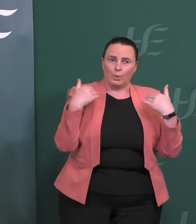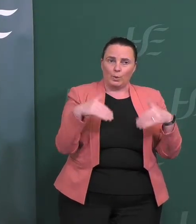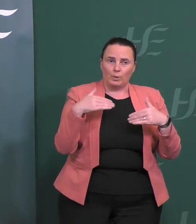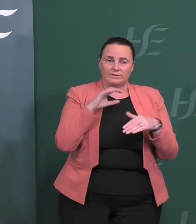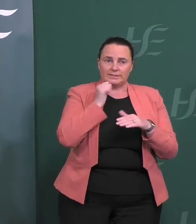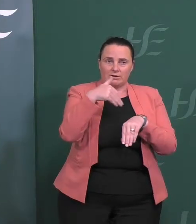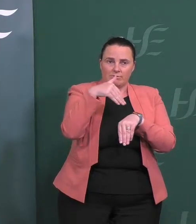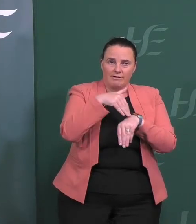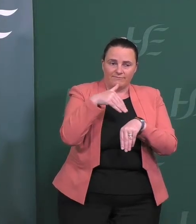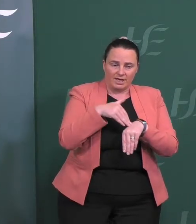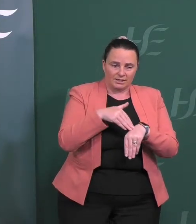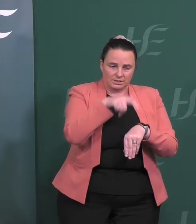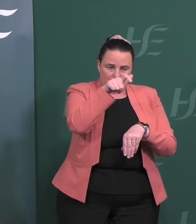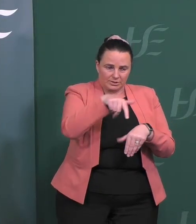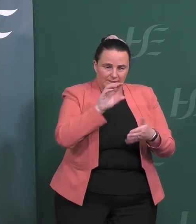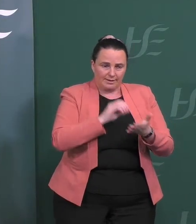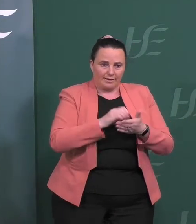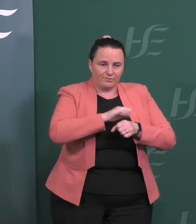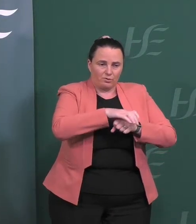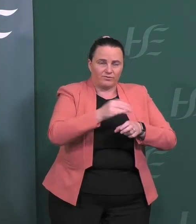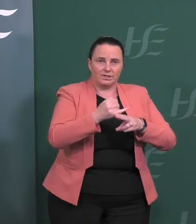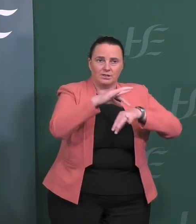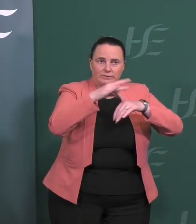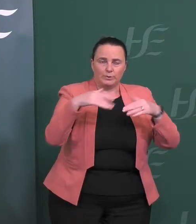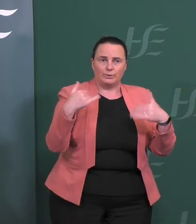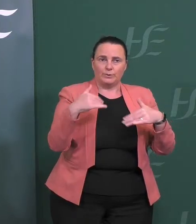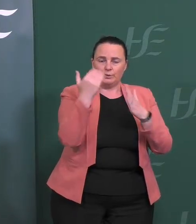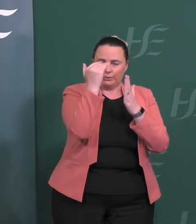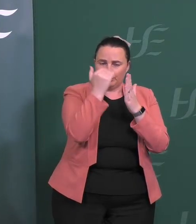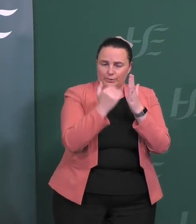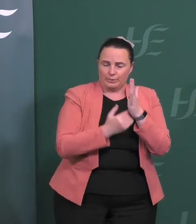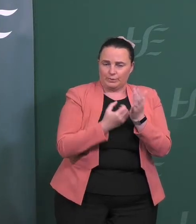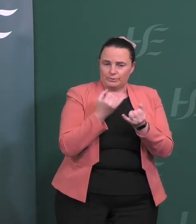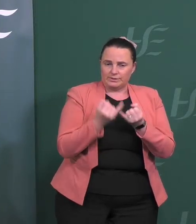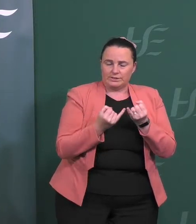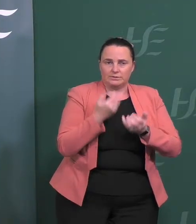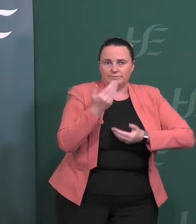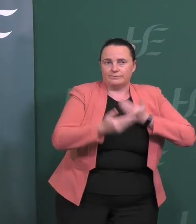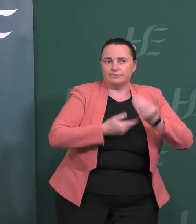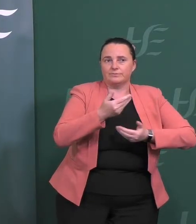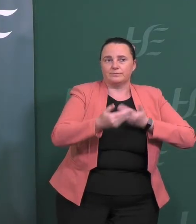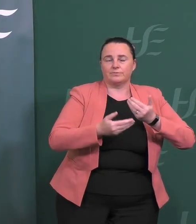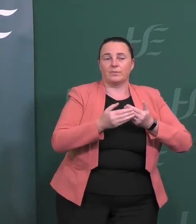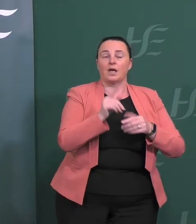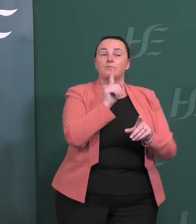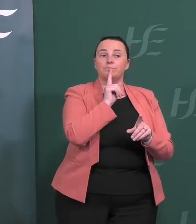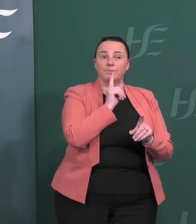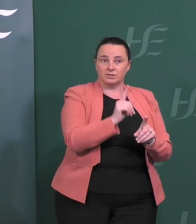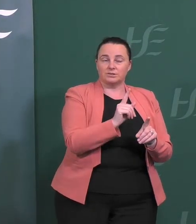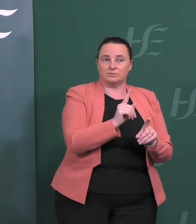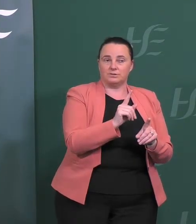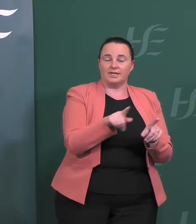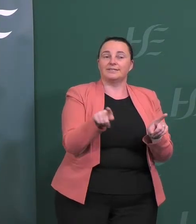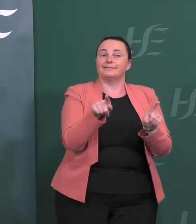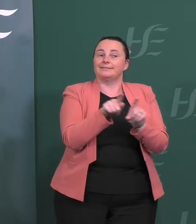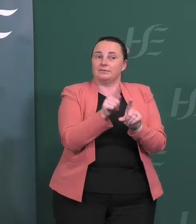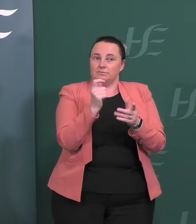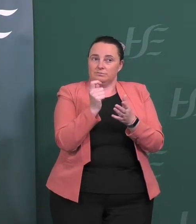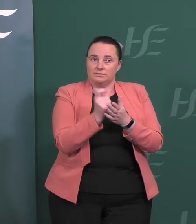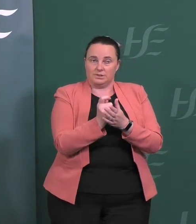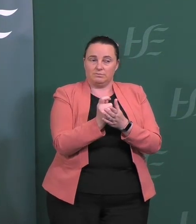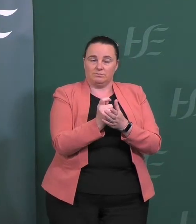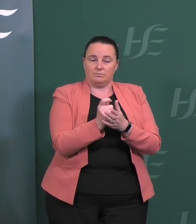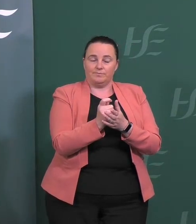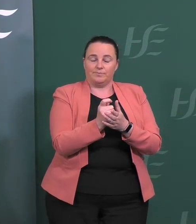patients with COVID were experiencing. And there is, in saying all of that, I do also want to state you